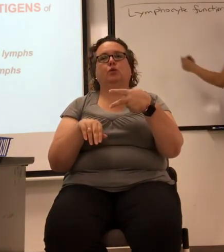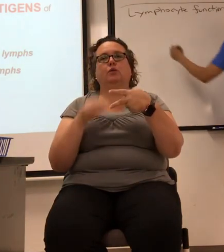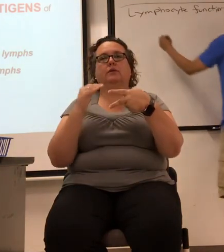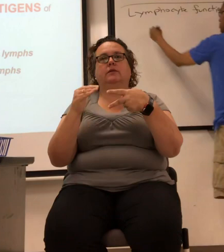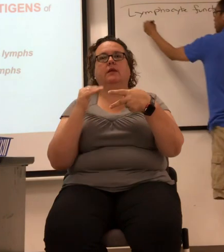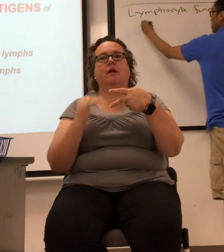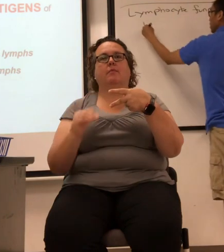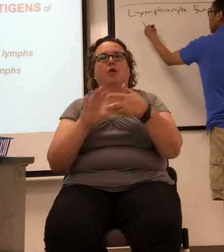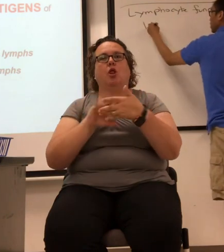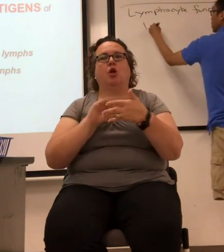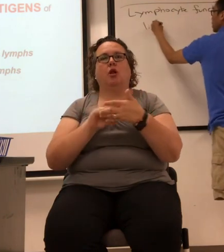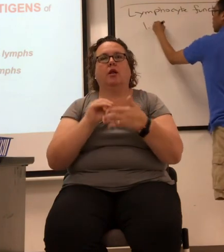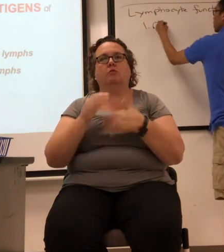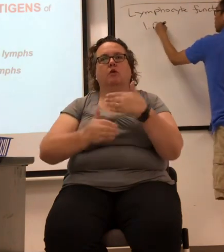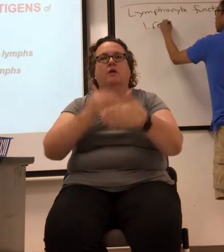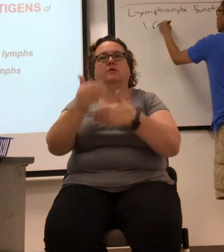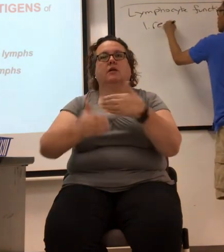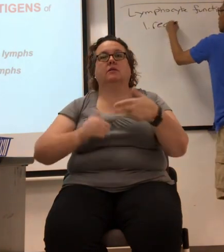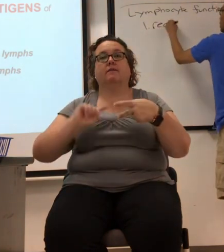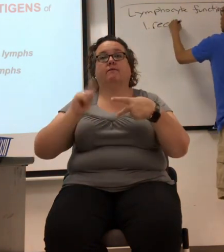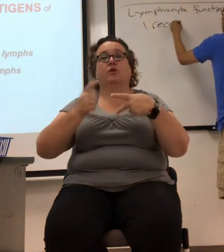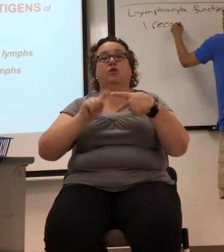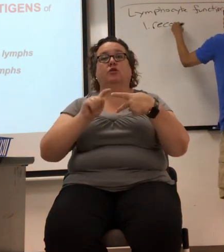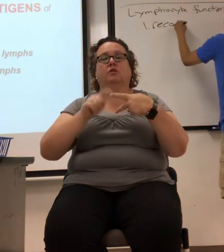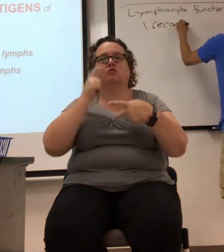one, recognition.